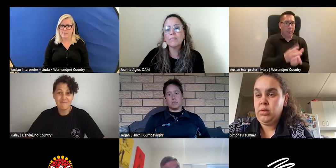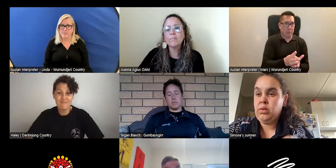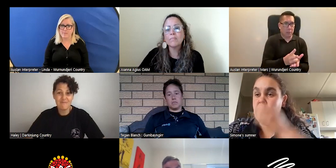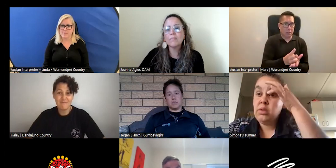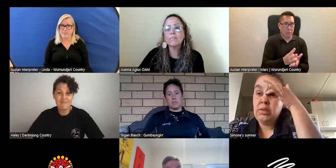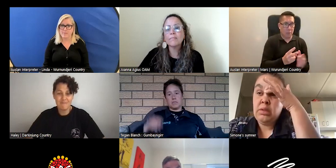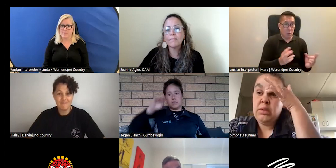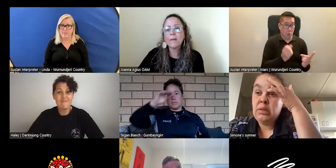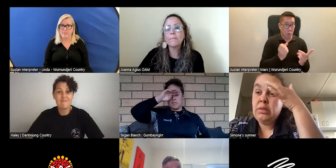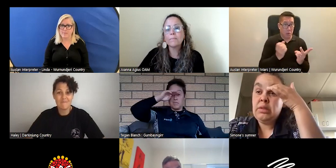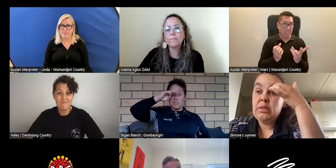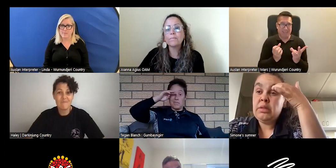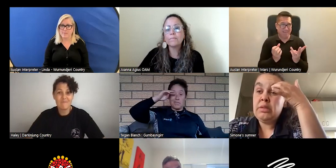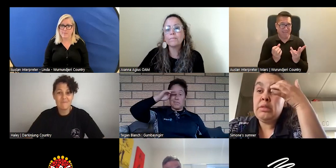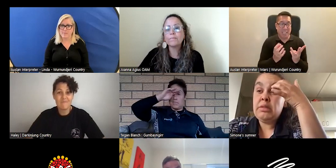population overall.